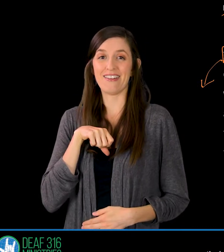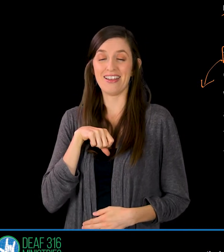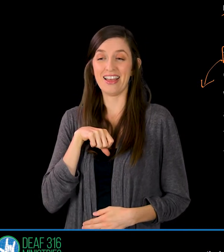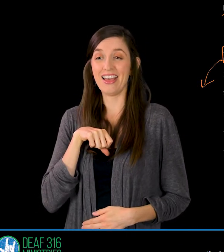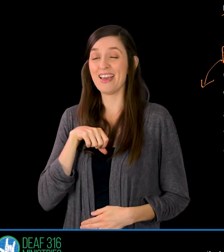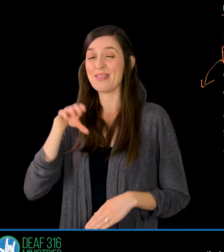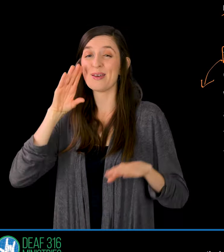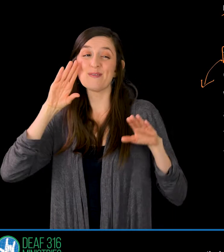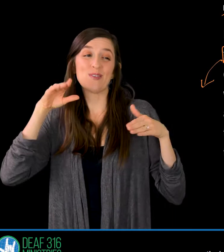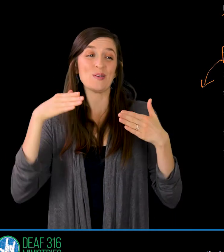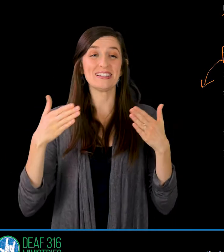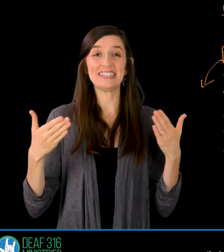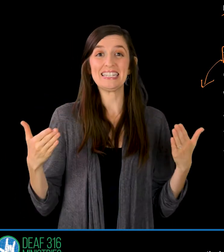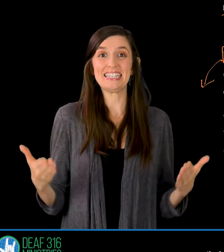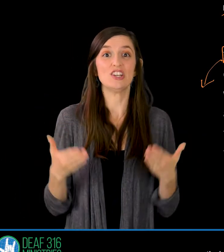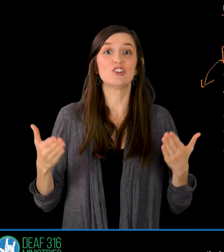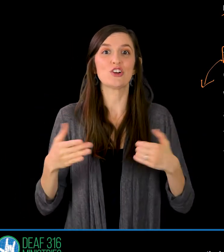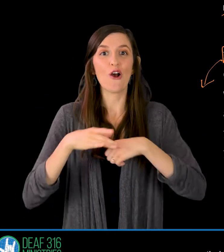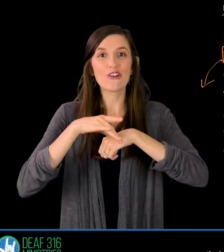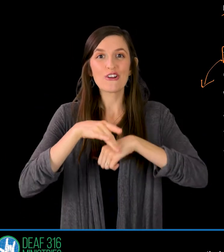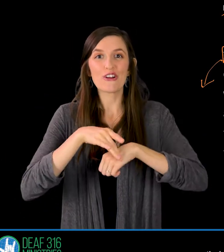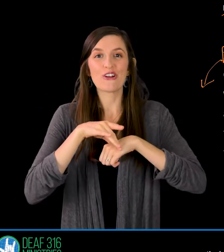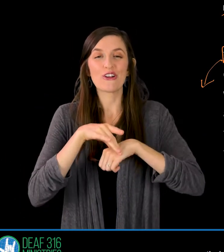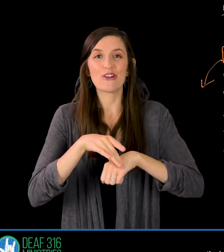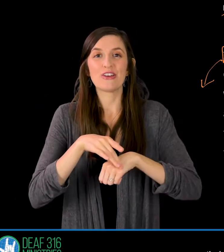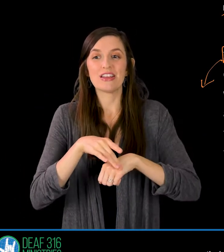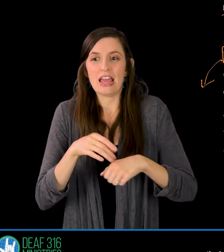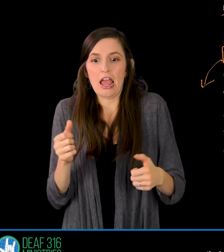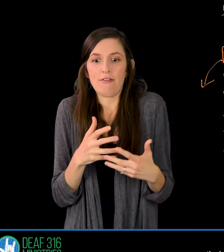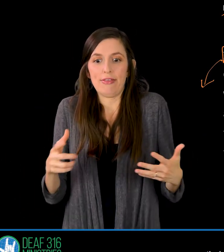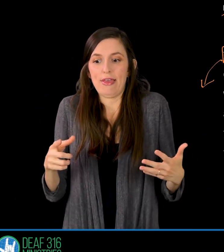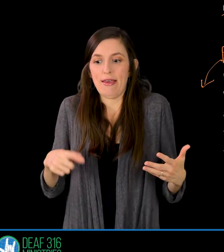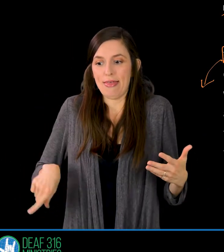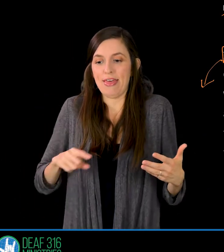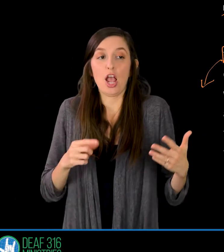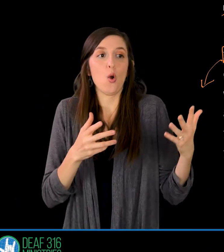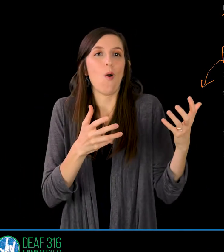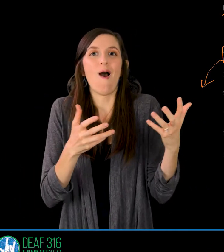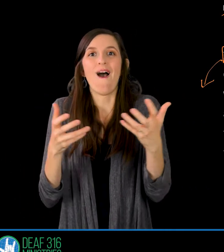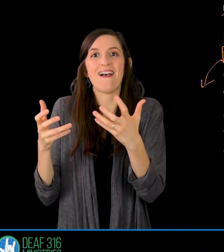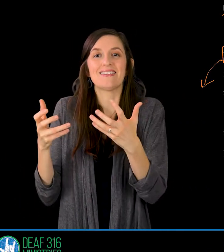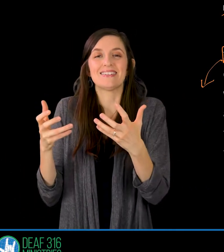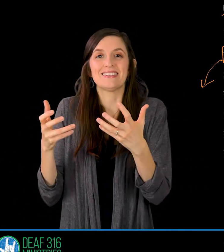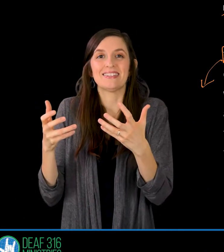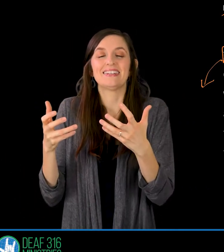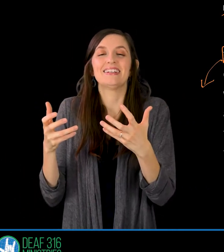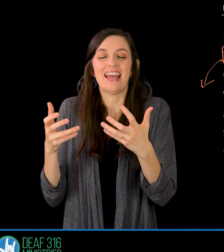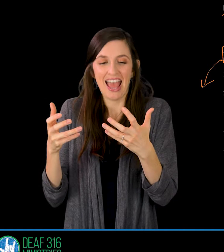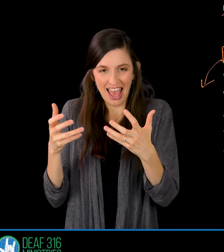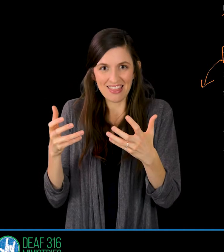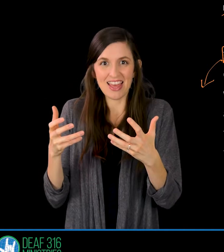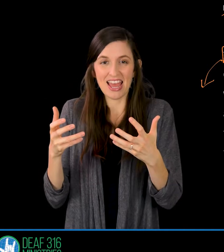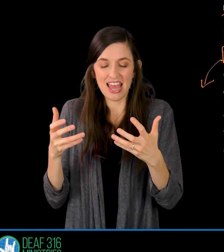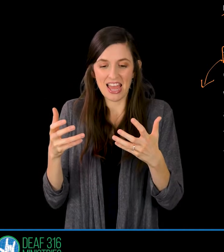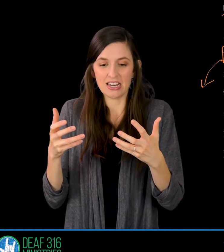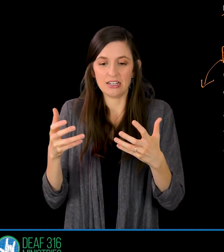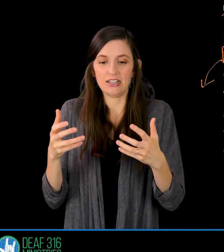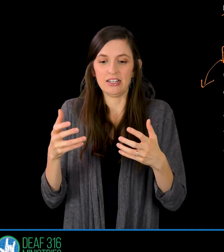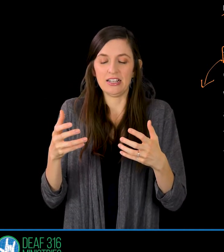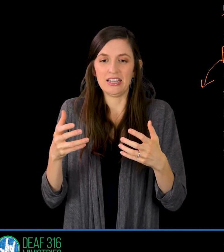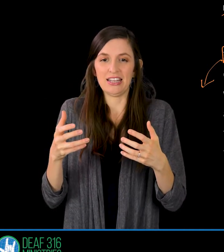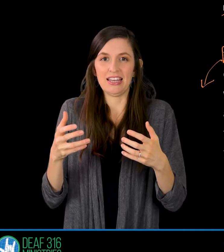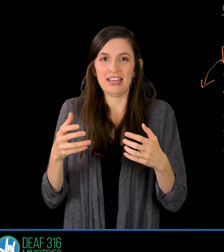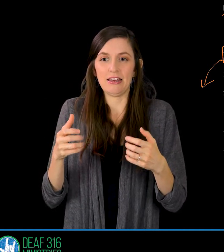their minds are set on earthly things and then there's a break and he starts talking about the